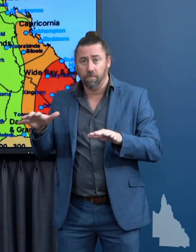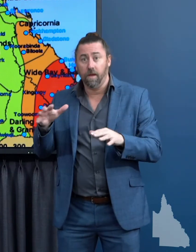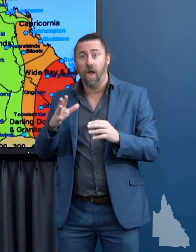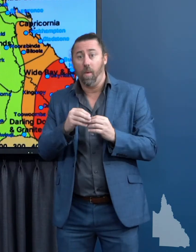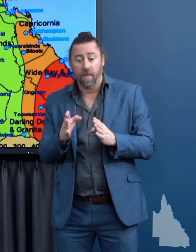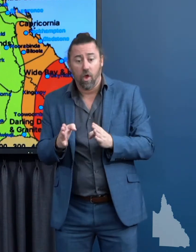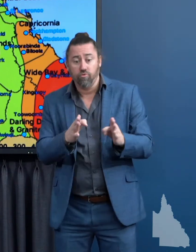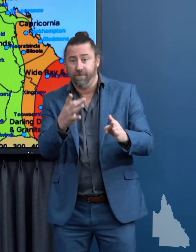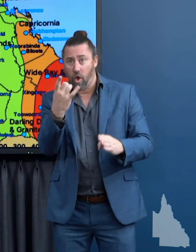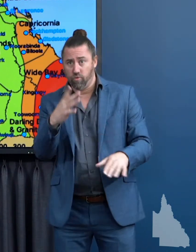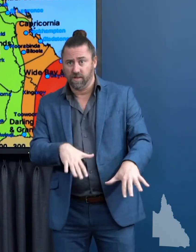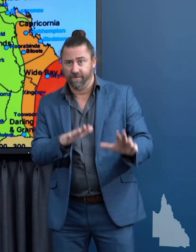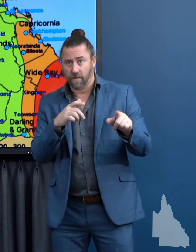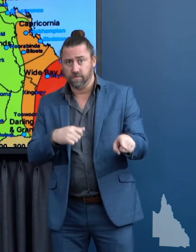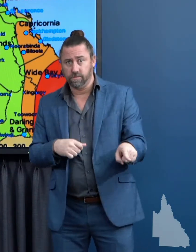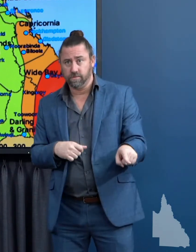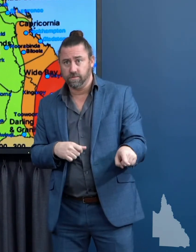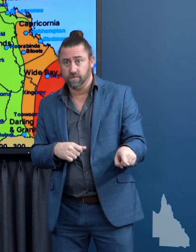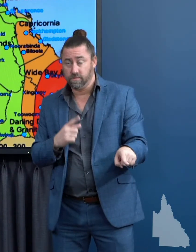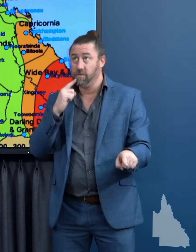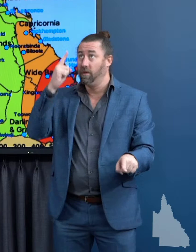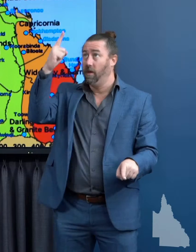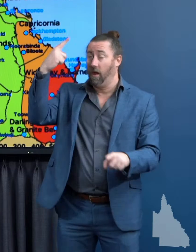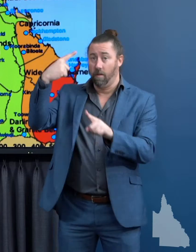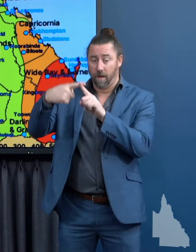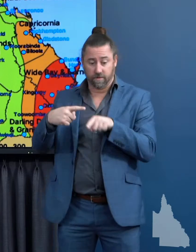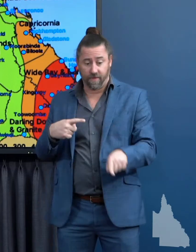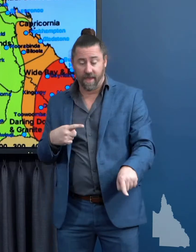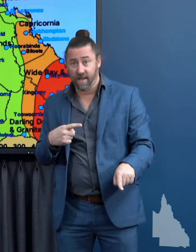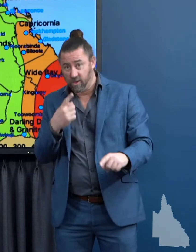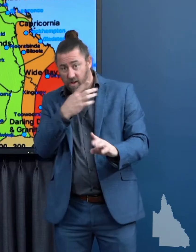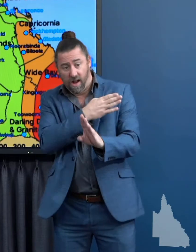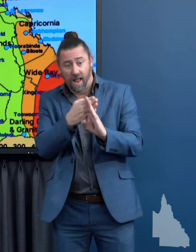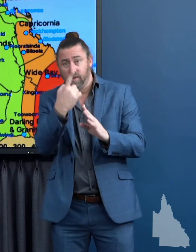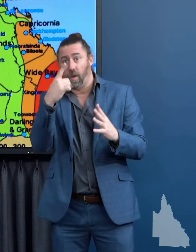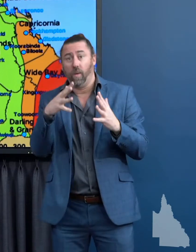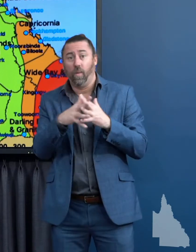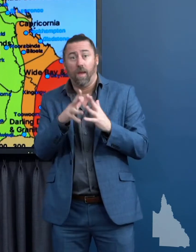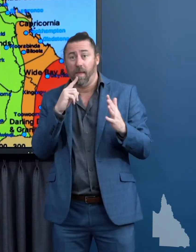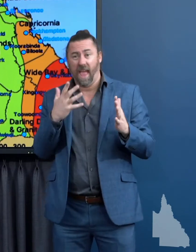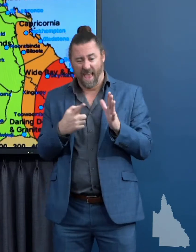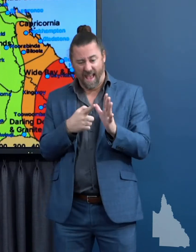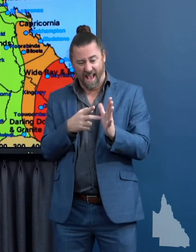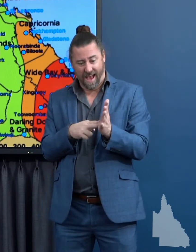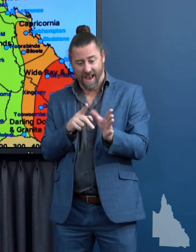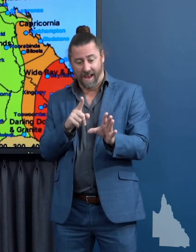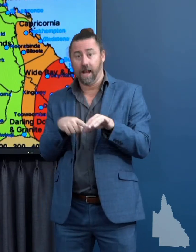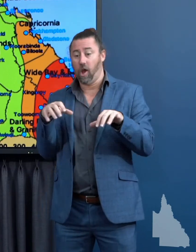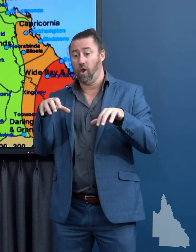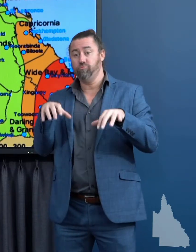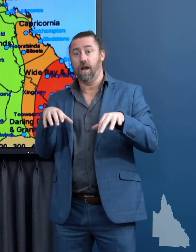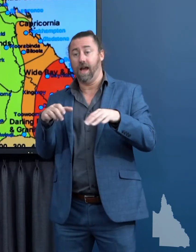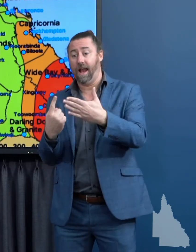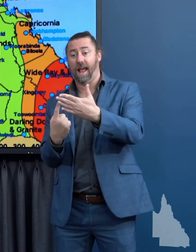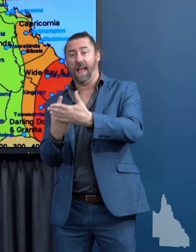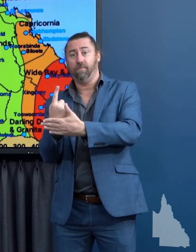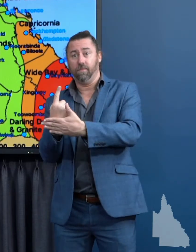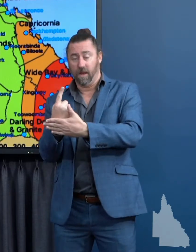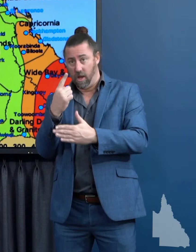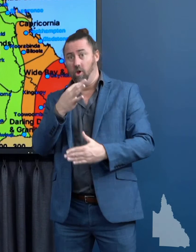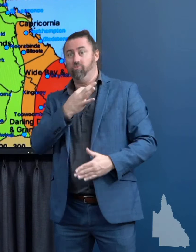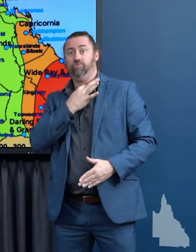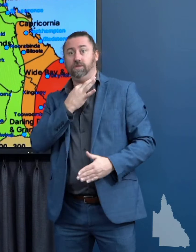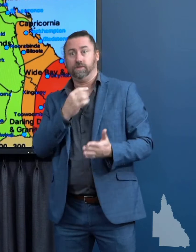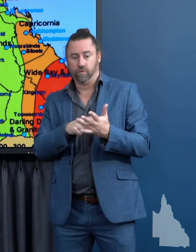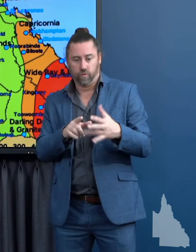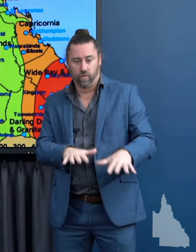rivers. So the situation we have seen over the past week has meant that any rainfall that falls in the southeast is going